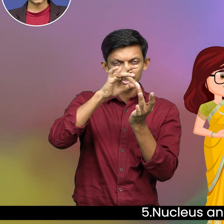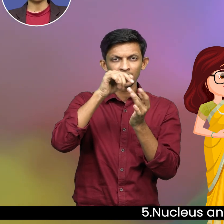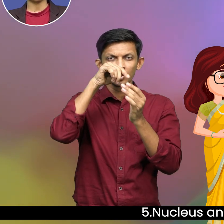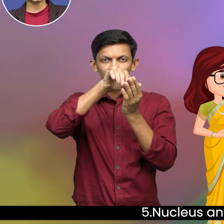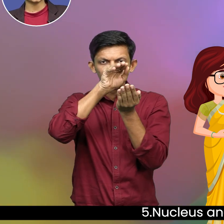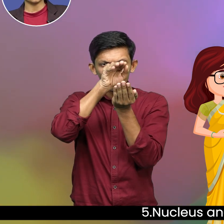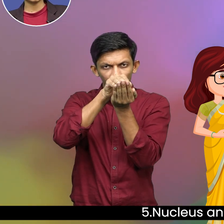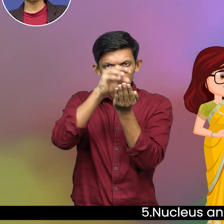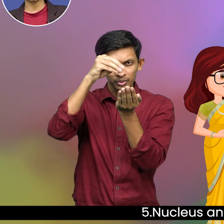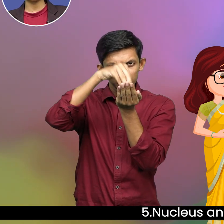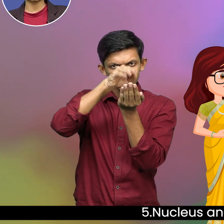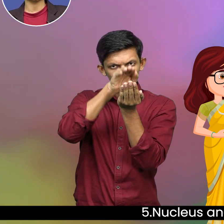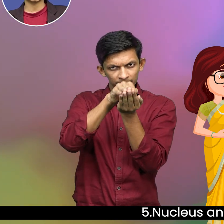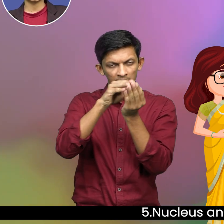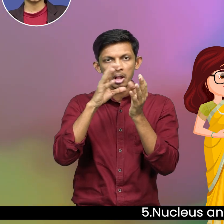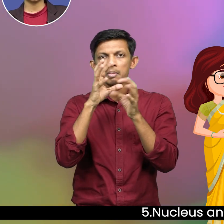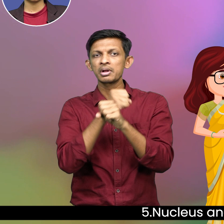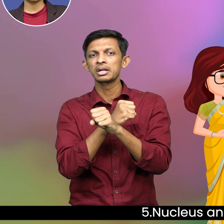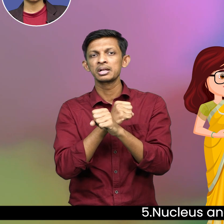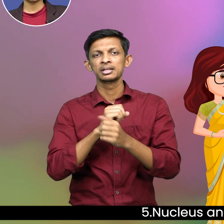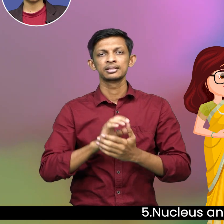Nucleus and vacuole are absent.